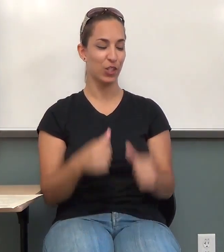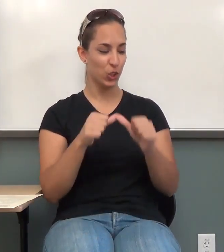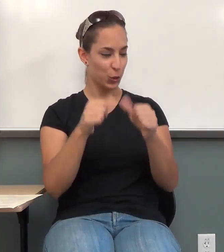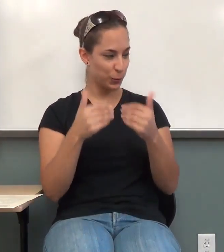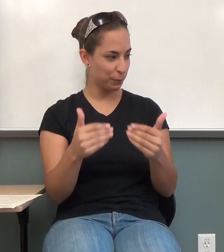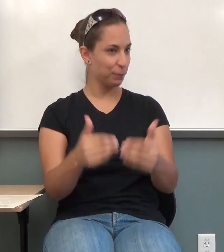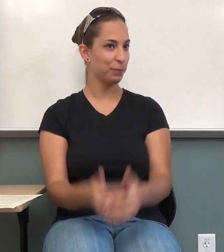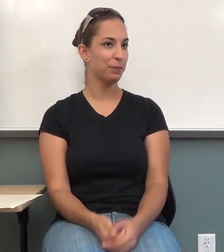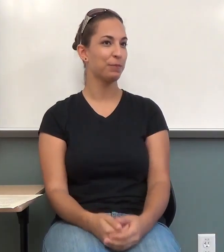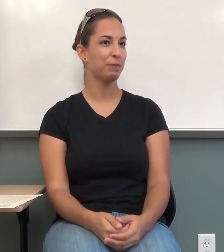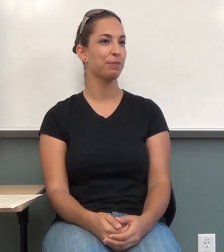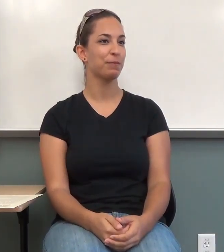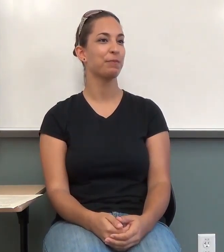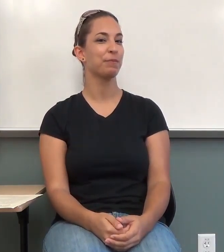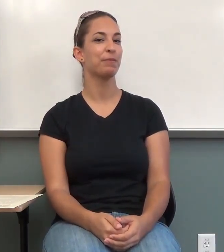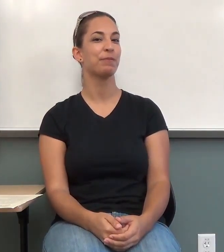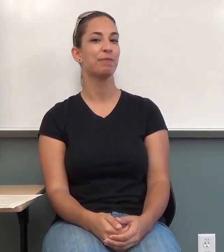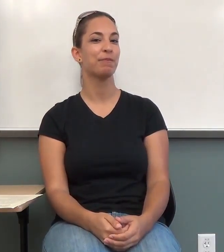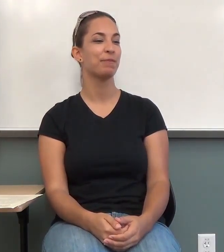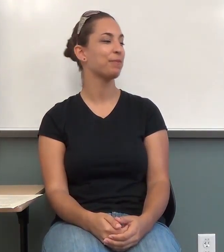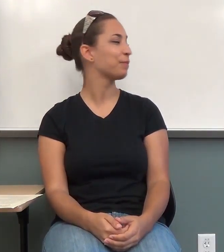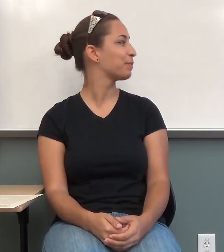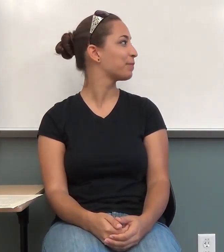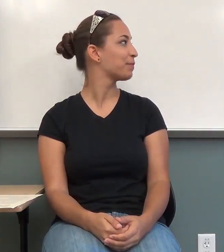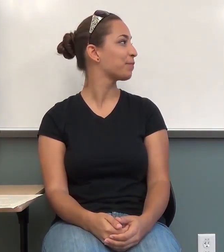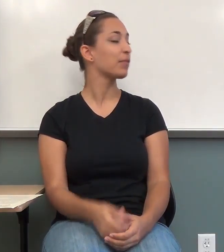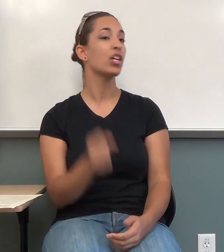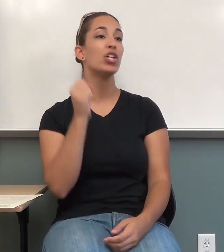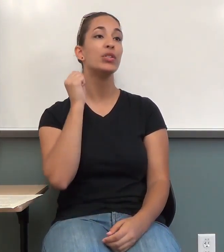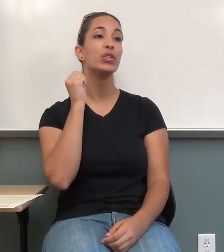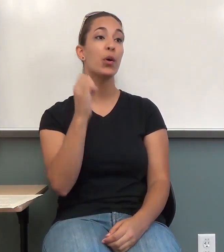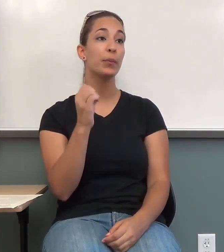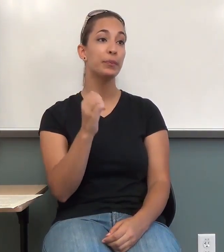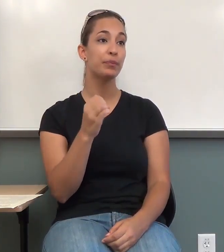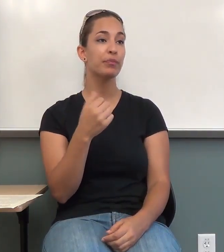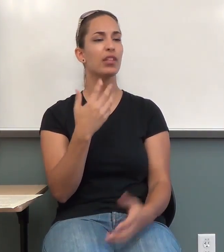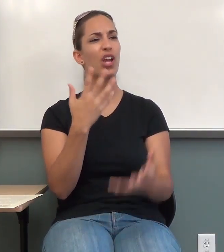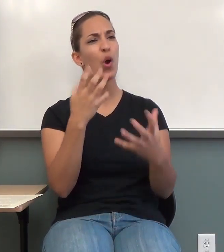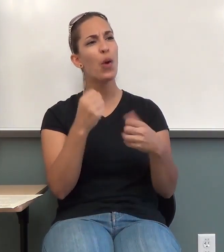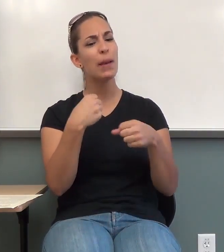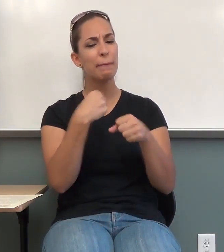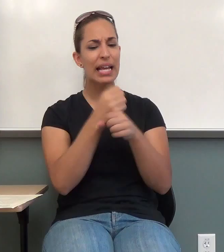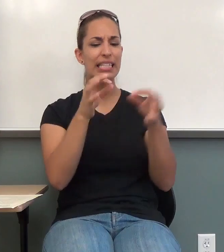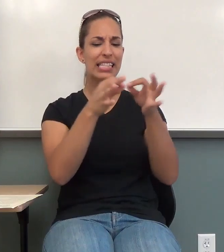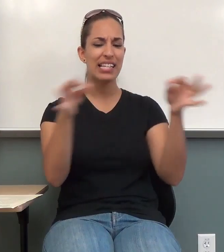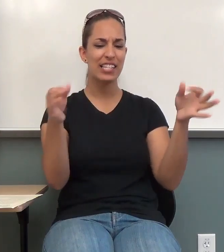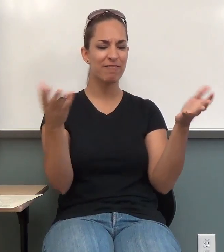Okay? Let's continue with that. So I want to make our sentences more interesting